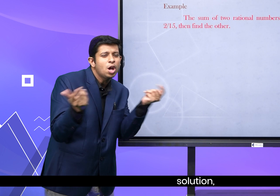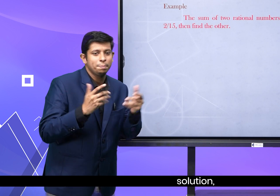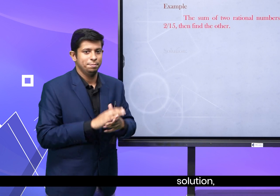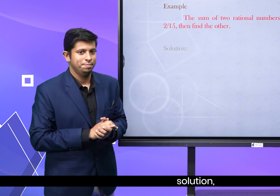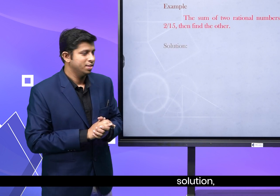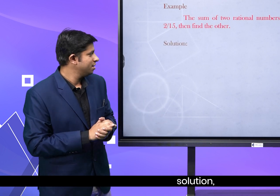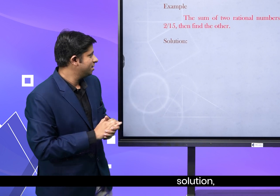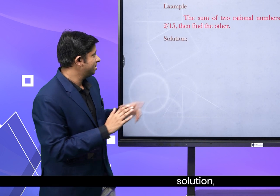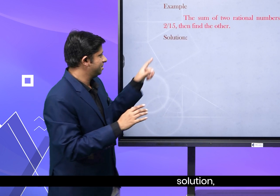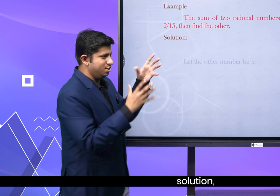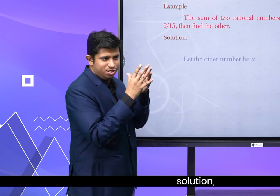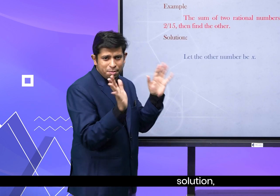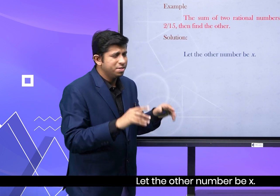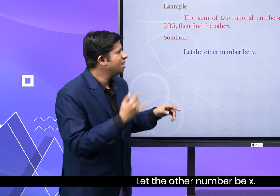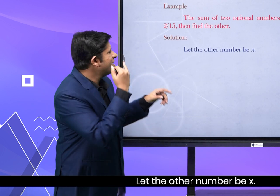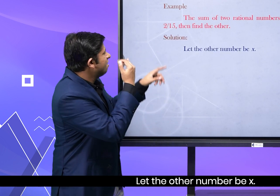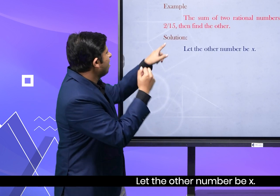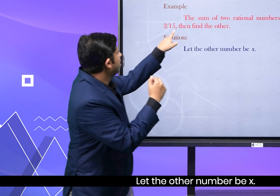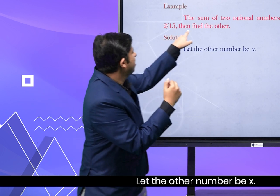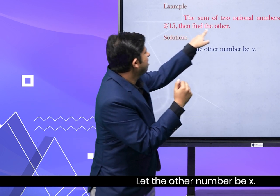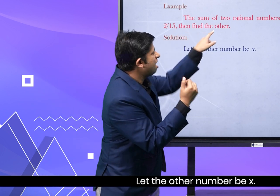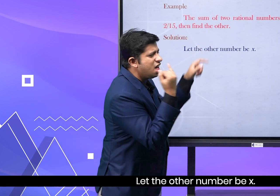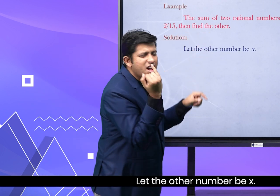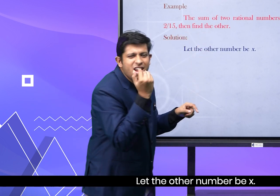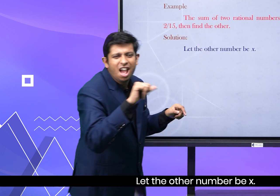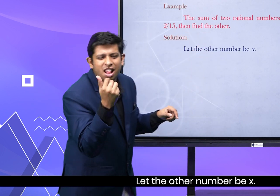Solution. Let the other number here be x.